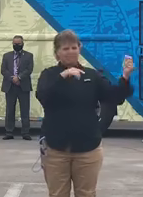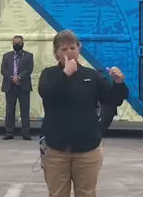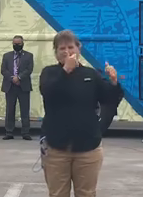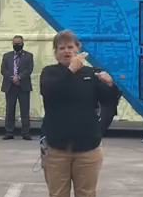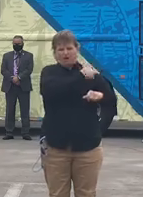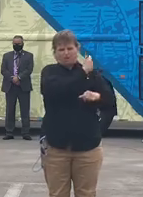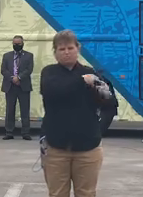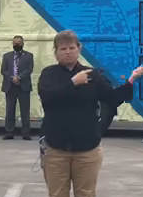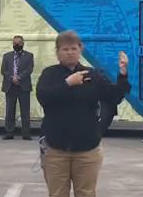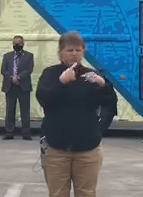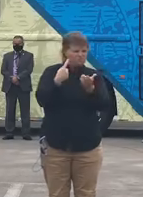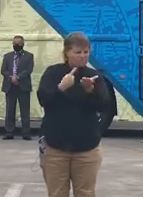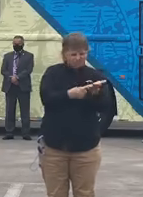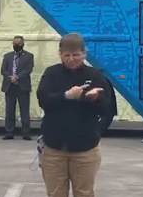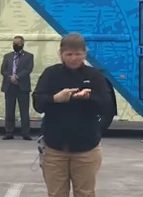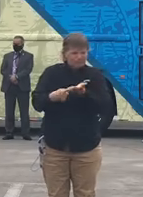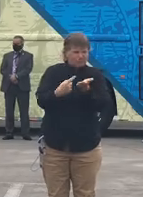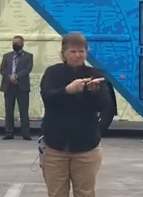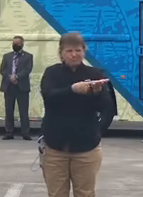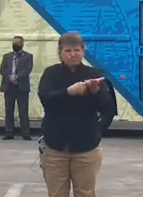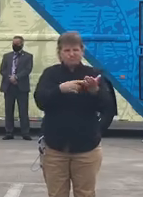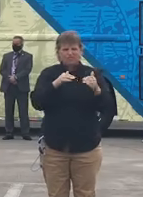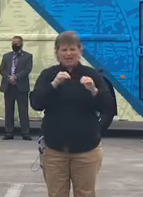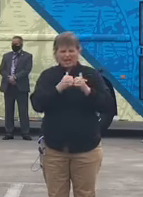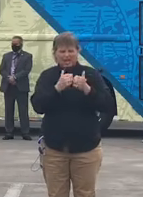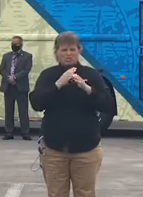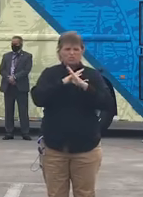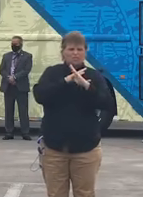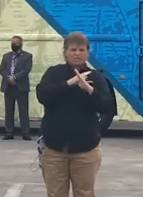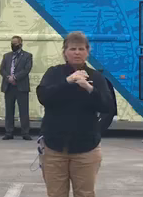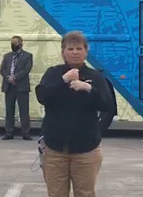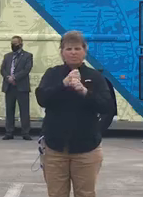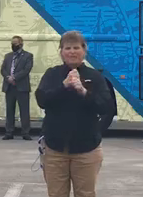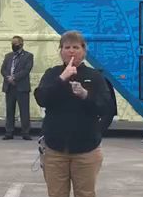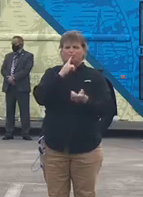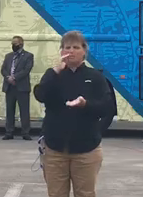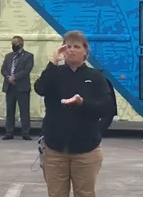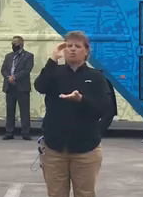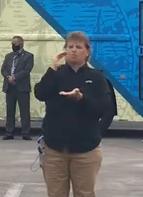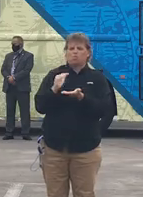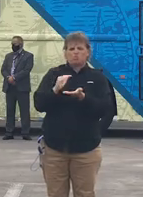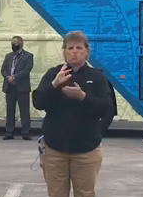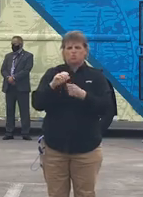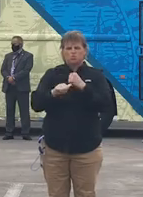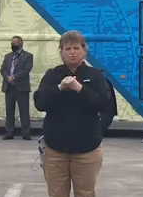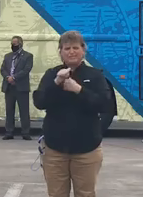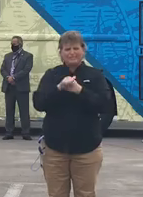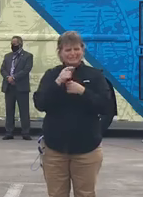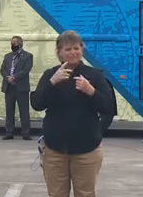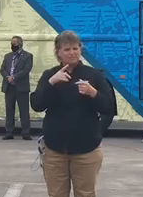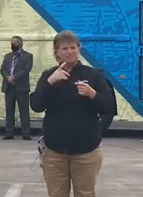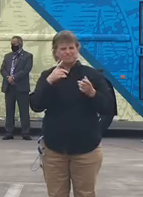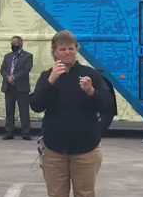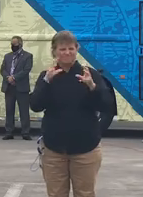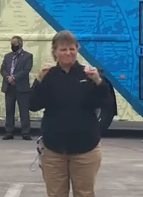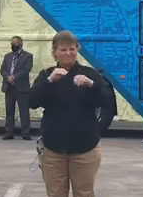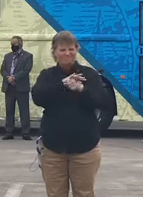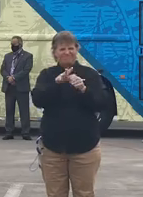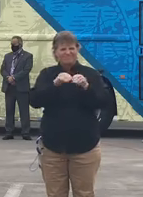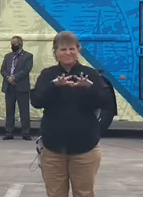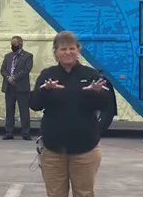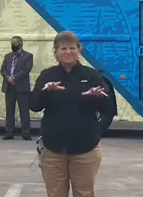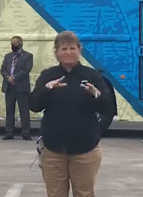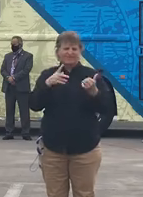they were talking about the protections that could be done that would make it low risk. And I think all these barbershop owners and salon